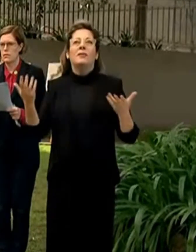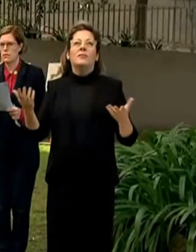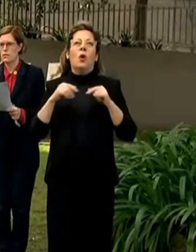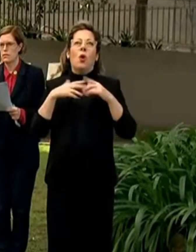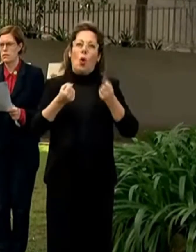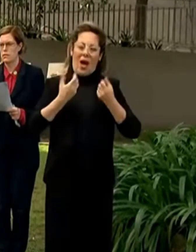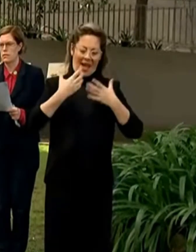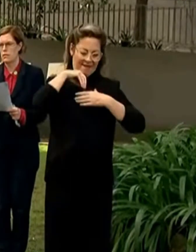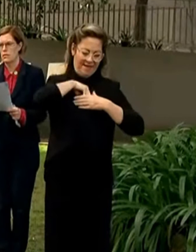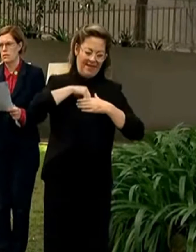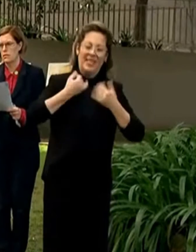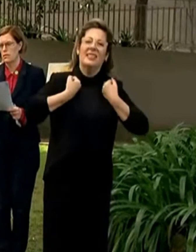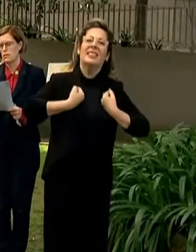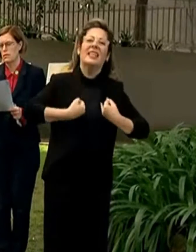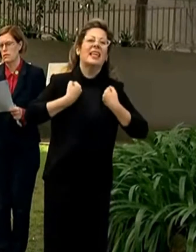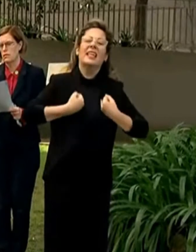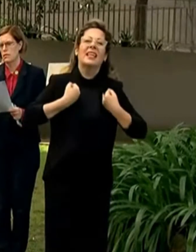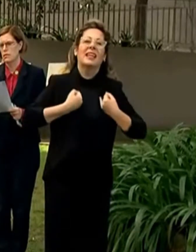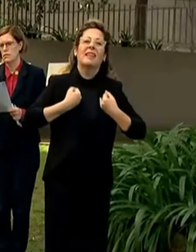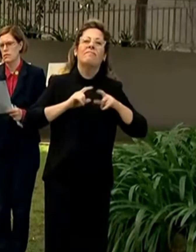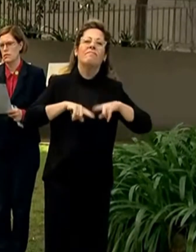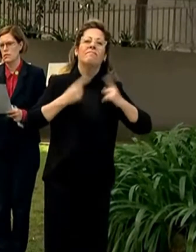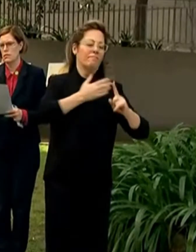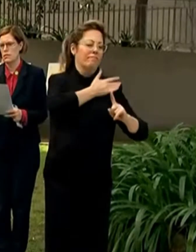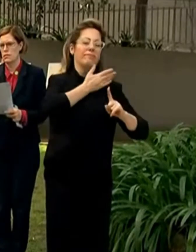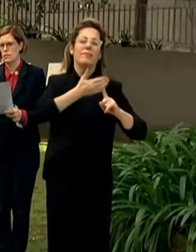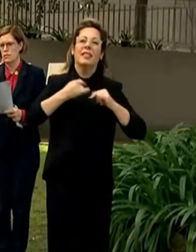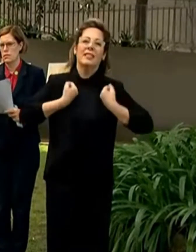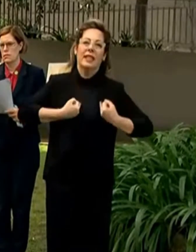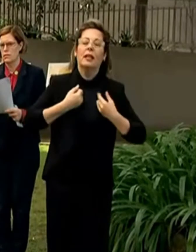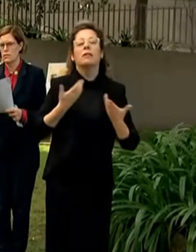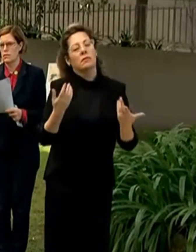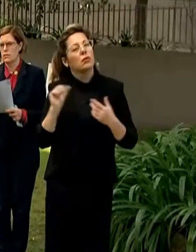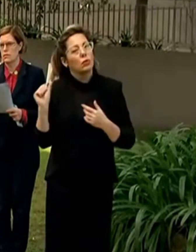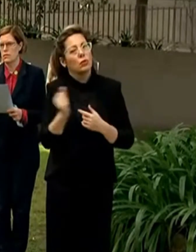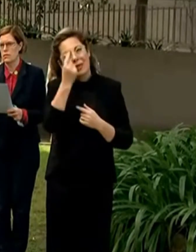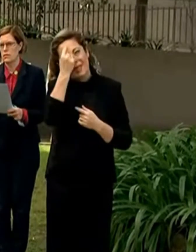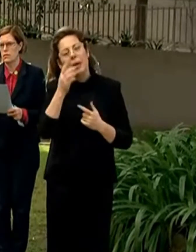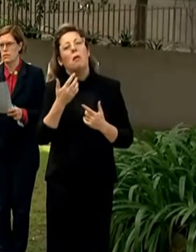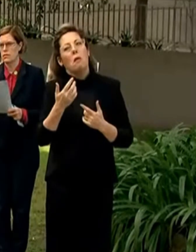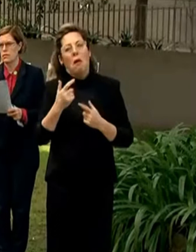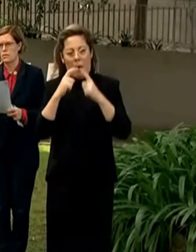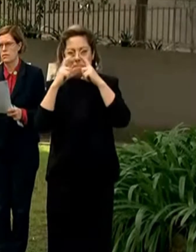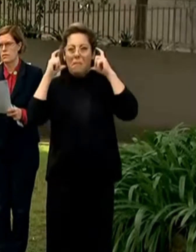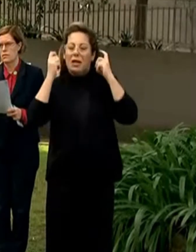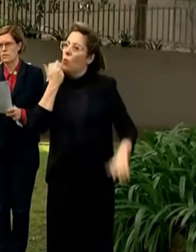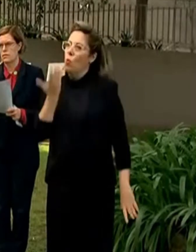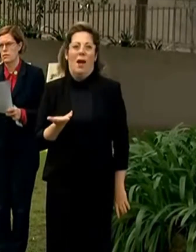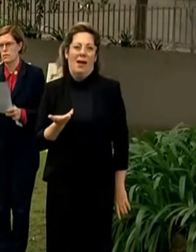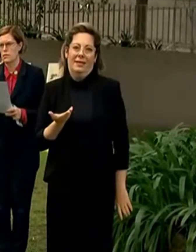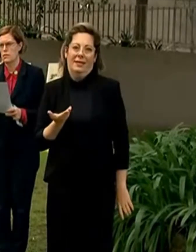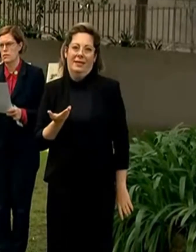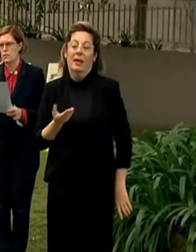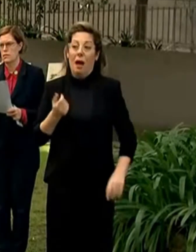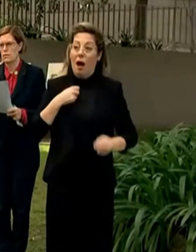a co-illness or a comorbidity, as we say, or highly vulnerable, then obviously you should consider wearing a mask at all times. And I've